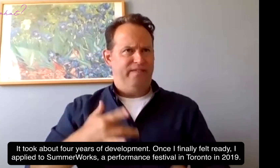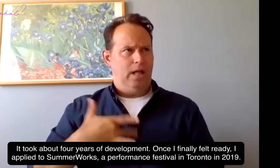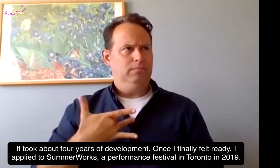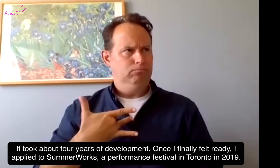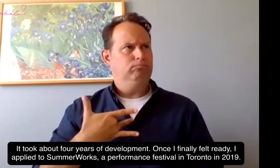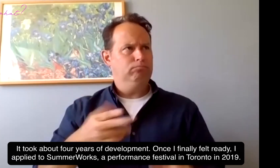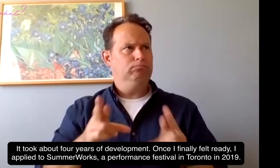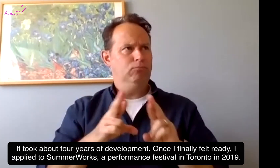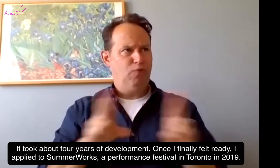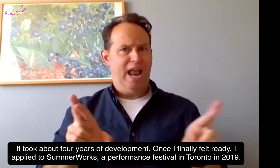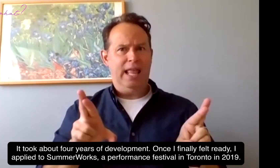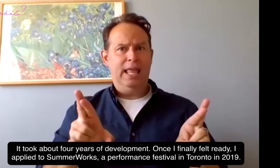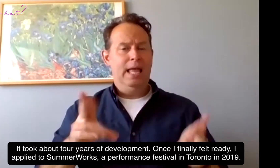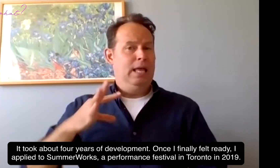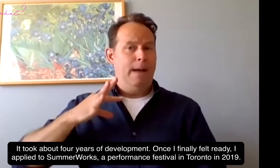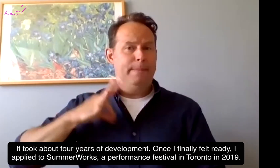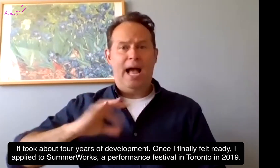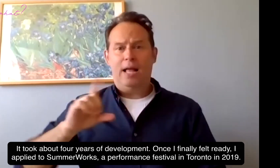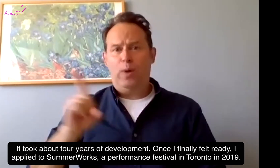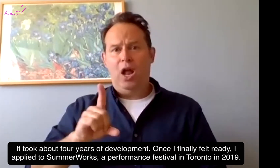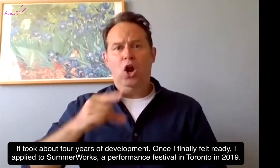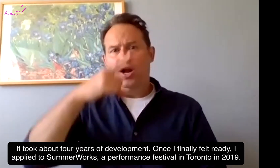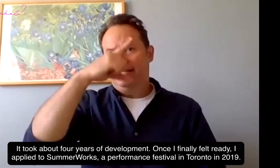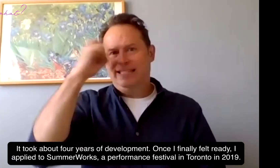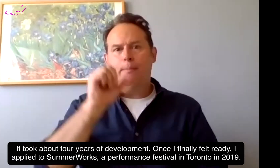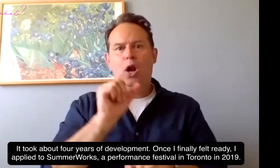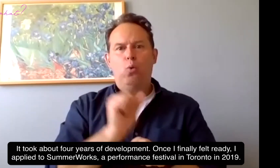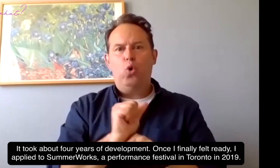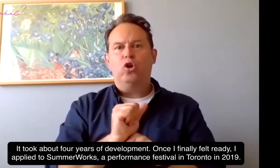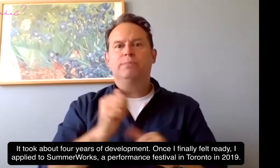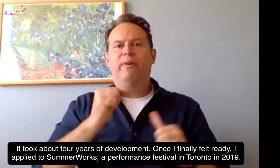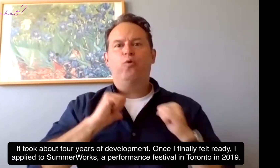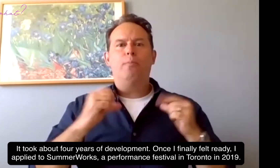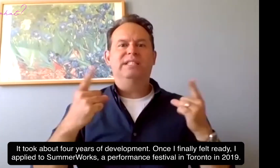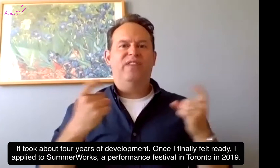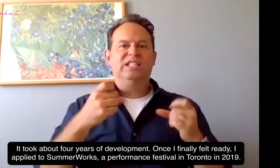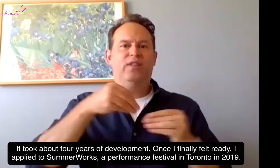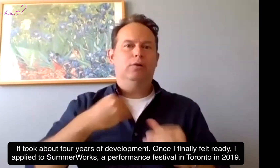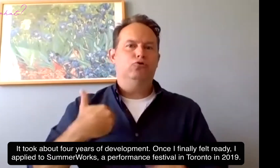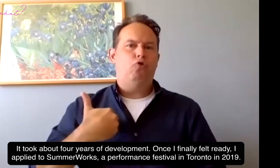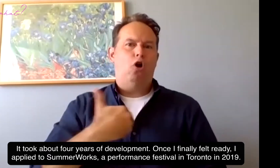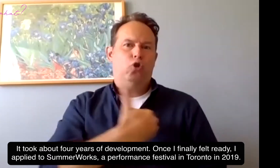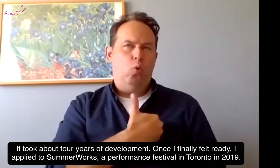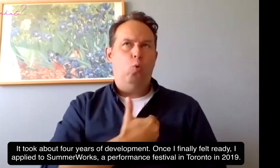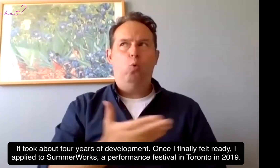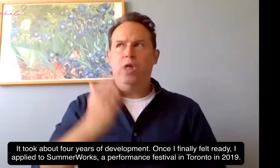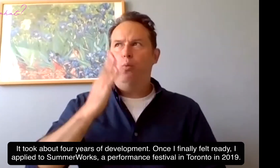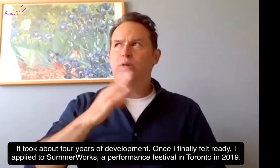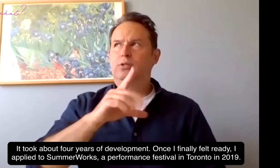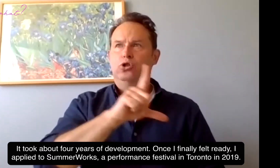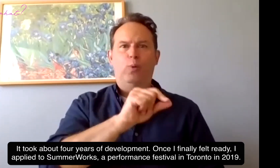Once I finally felt ready, I applied to SummerWorks, a performance festival in Toronto, in 2019.